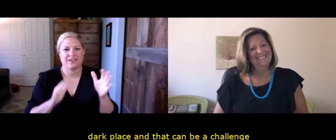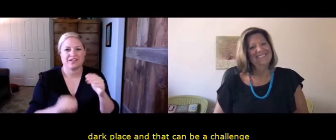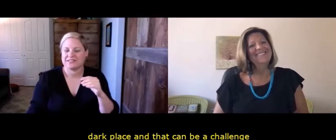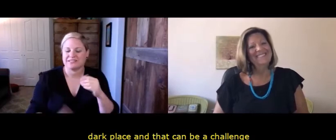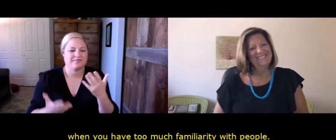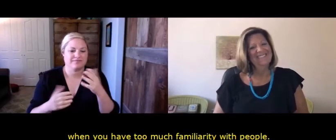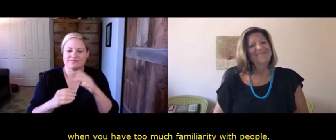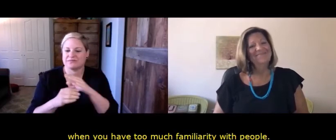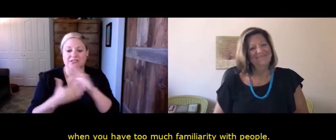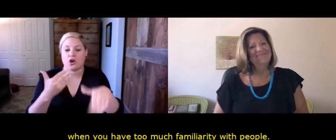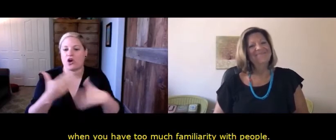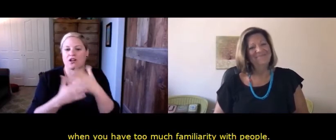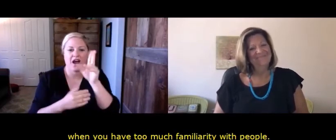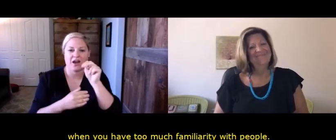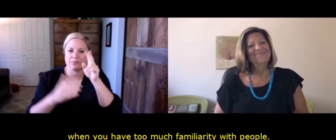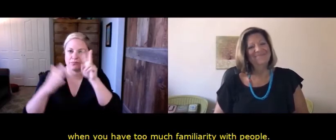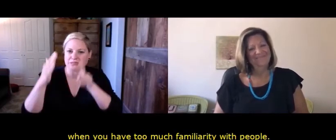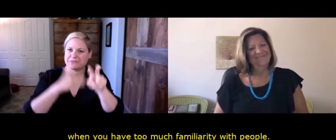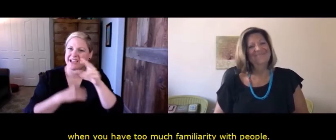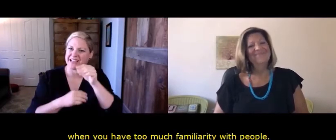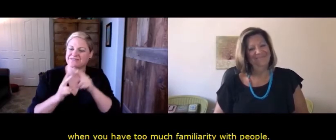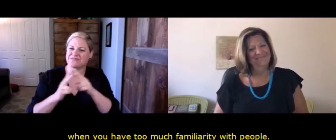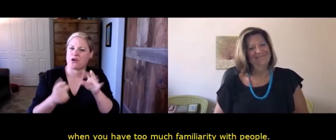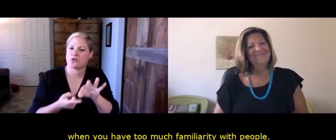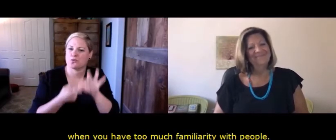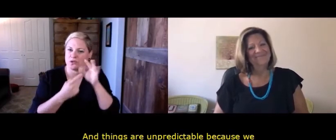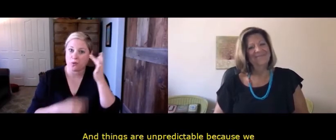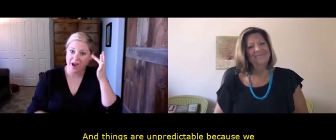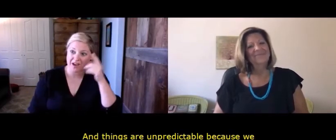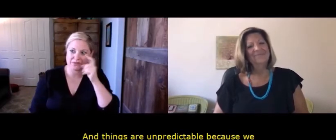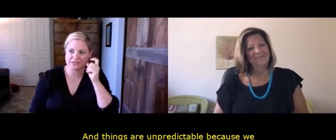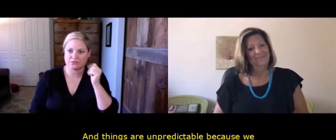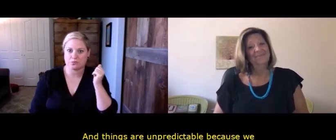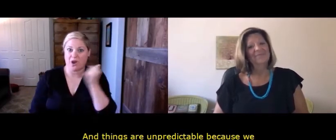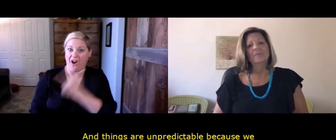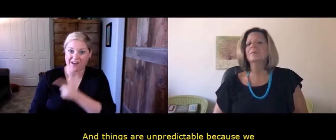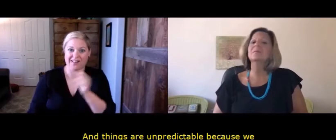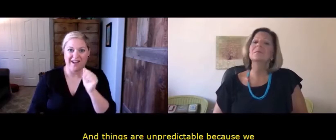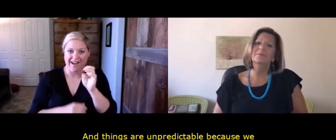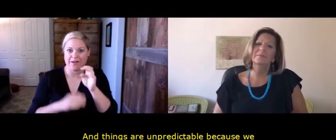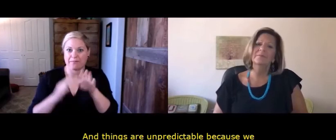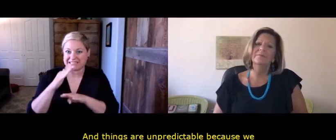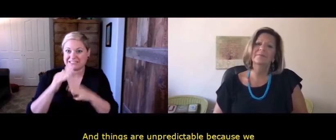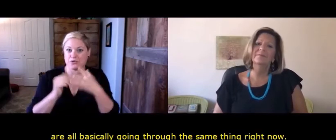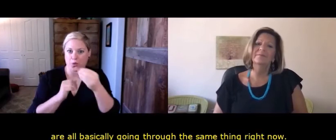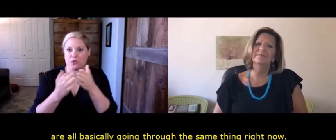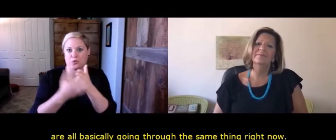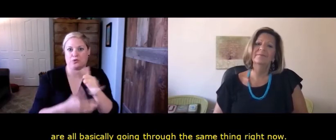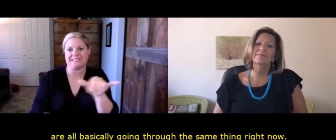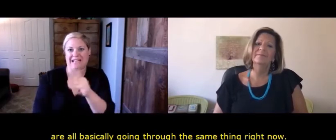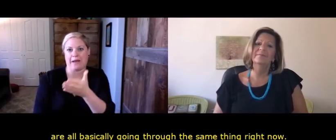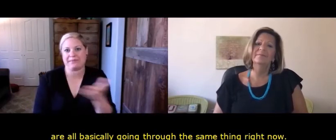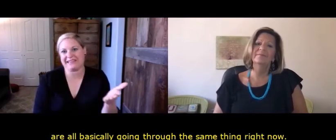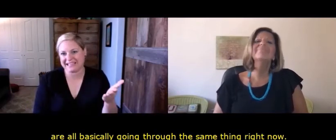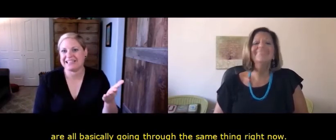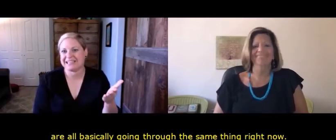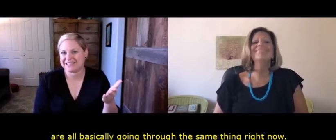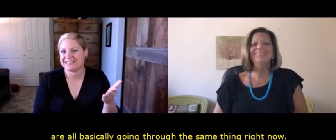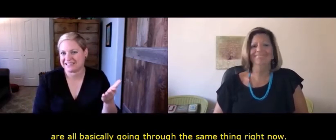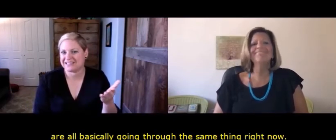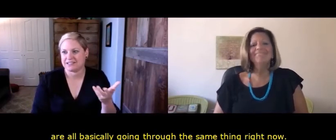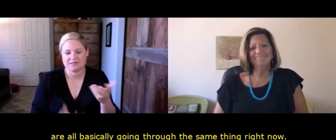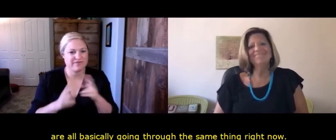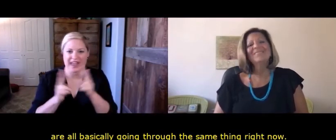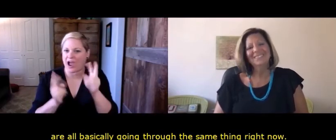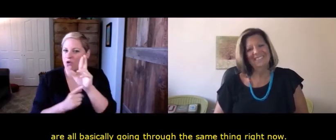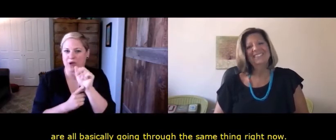and that can be a challenge when you have too much familiarity with people. And things are unpredictable because we are all basically going